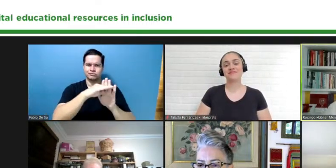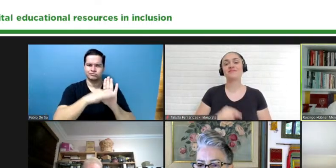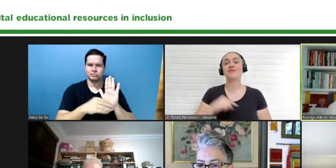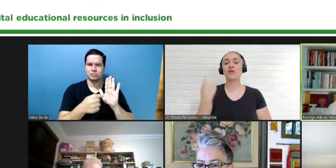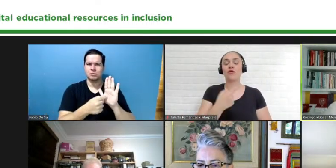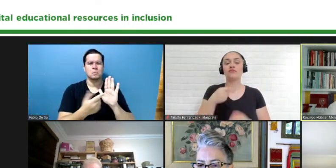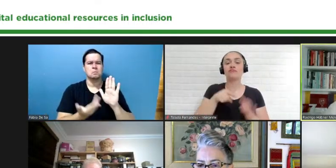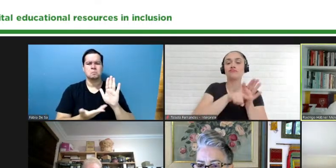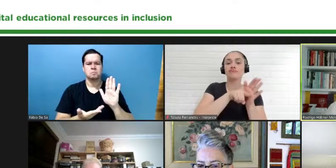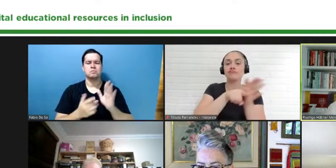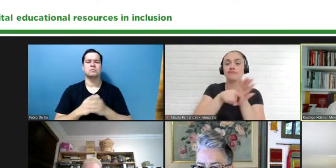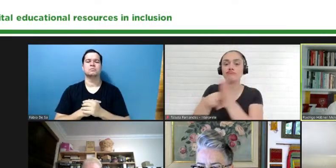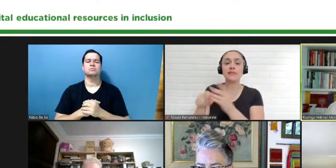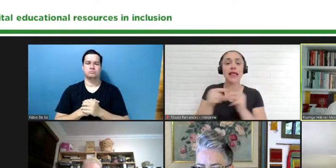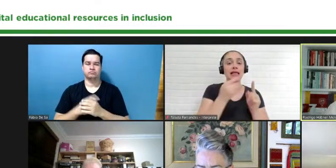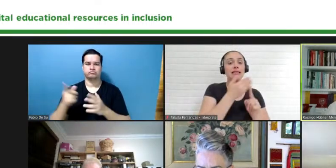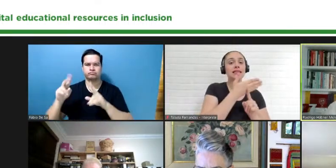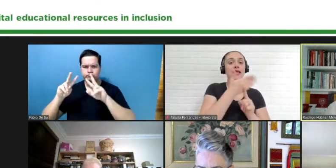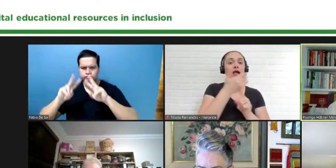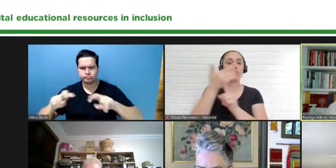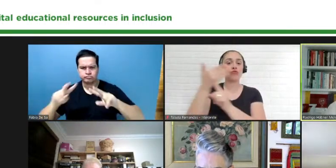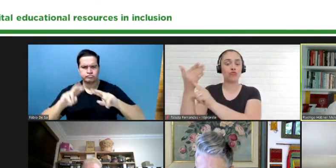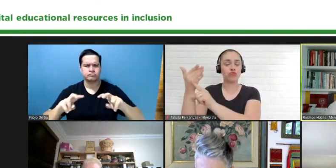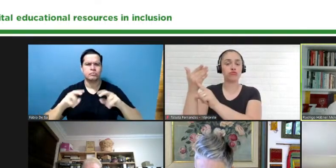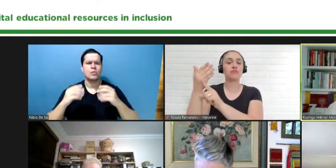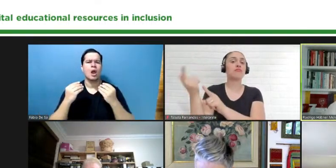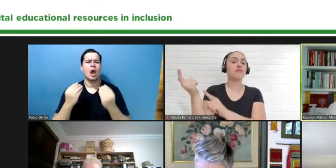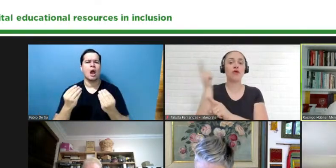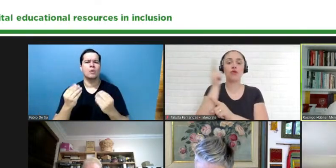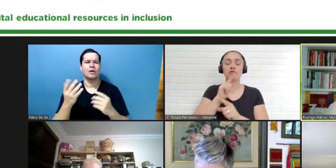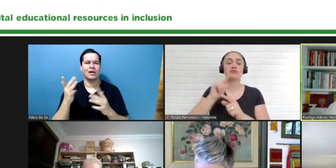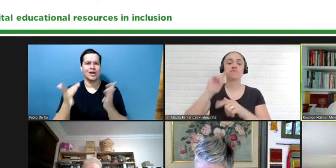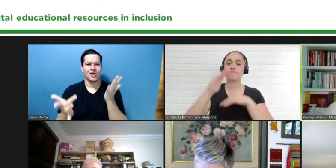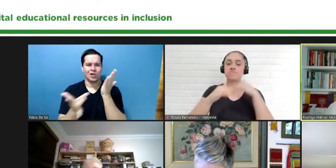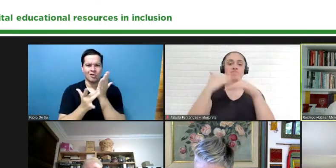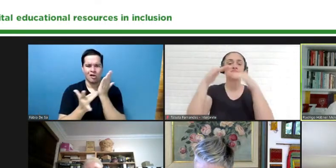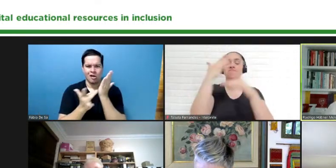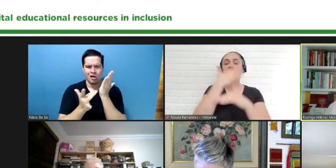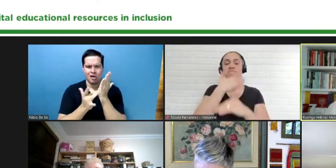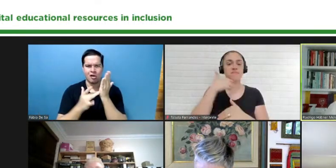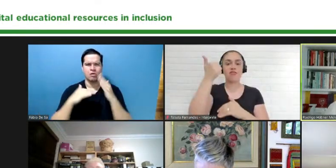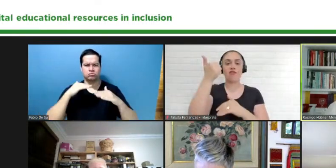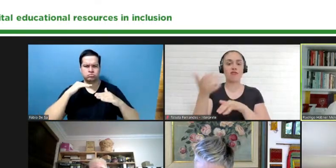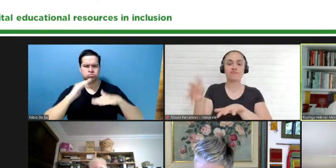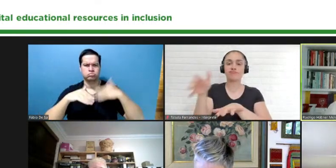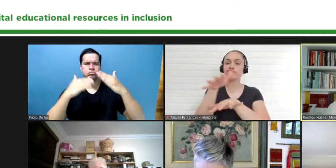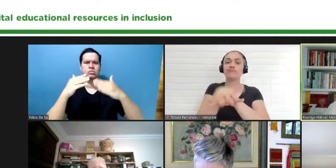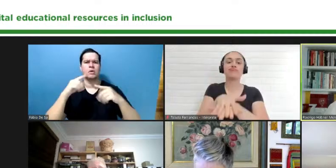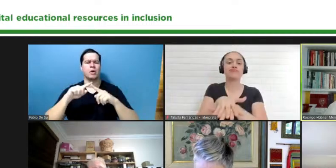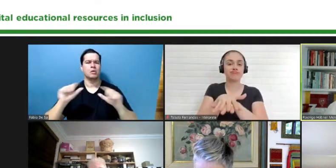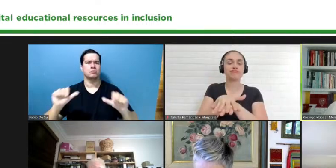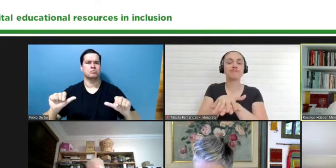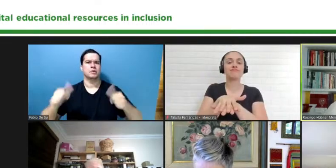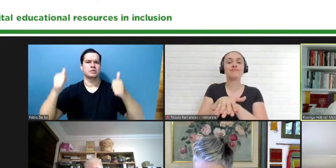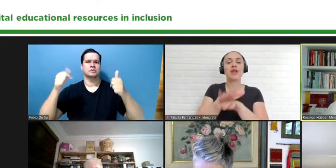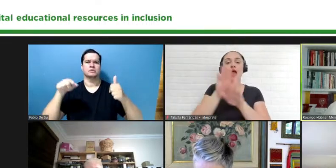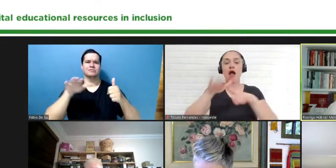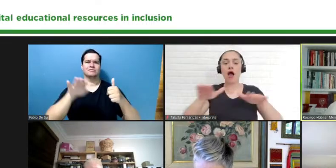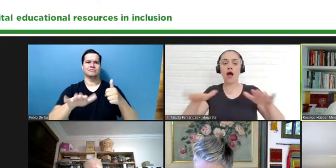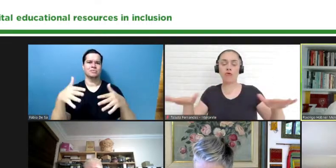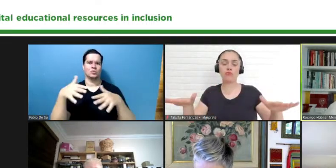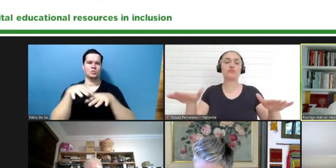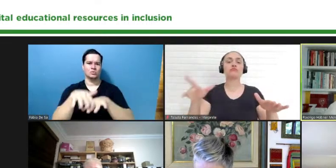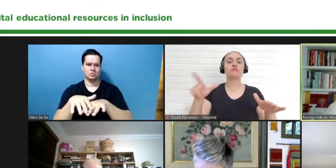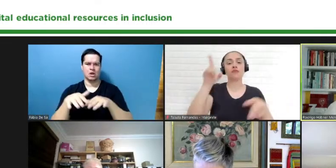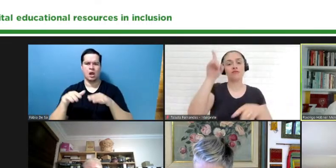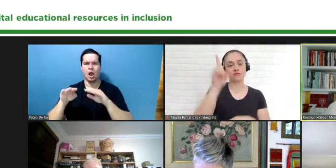and technologies can improve the inclusion of students with disabilities in mainstream